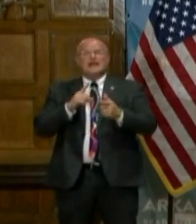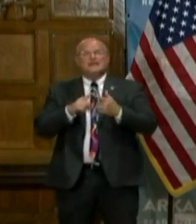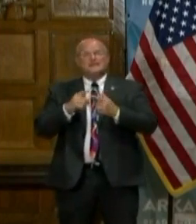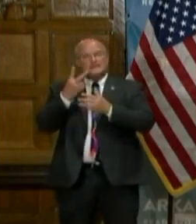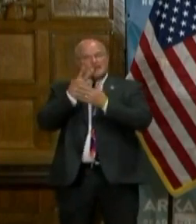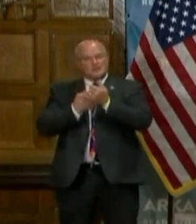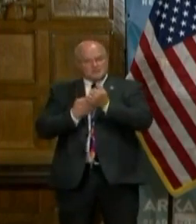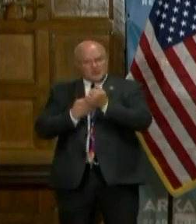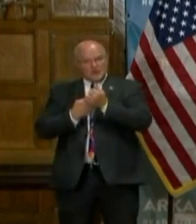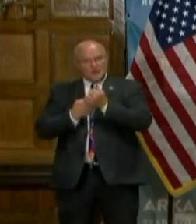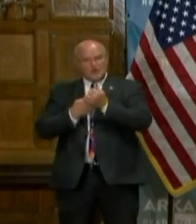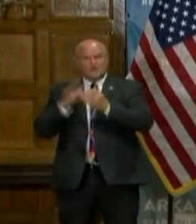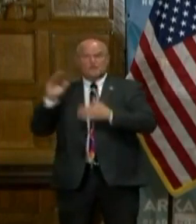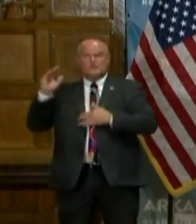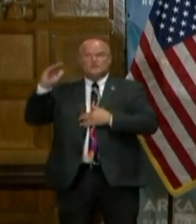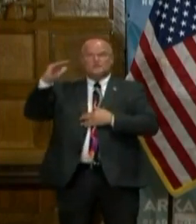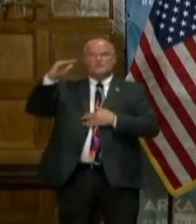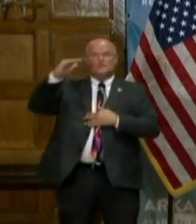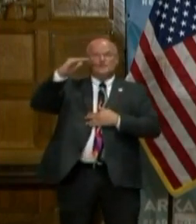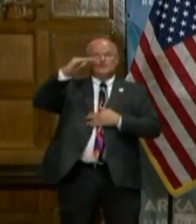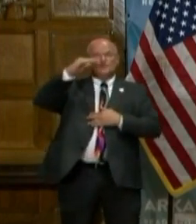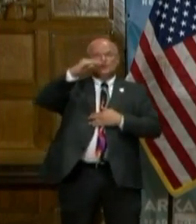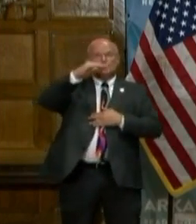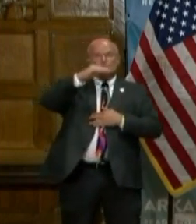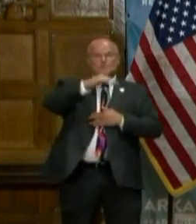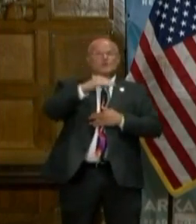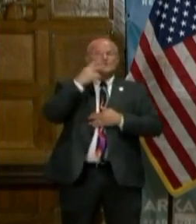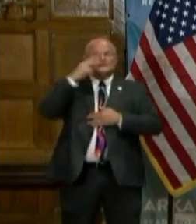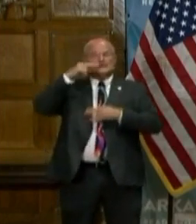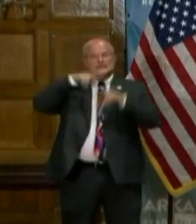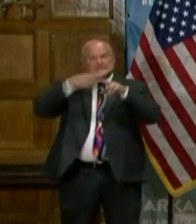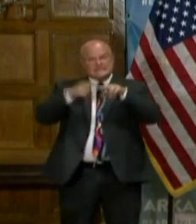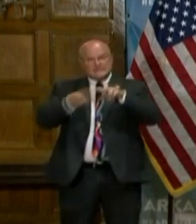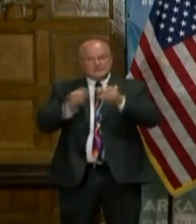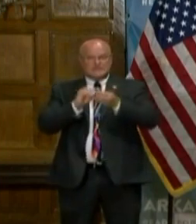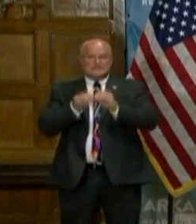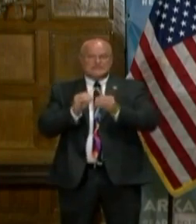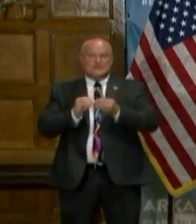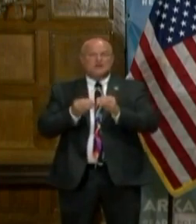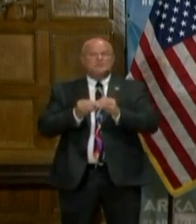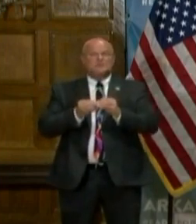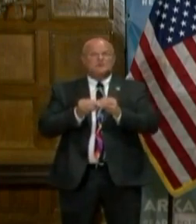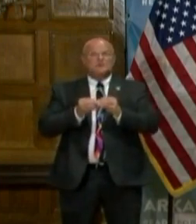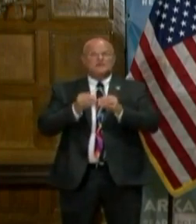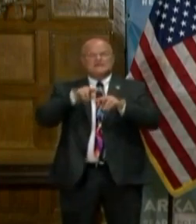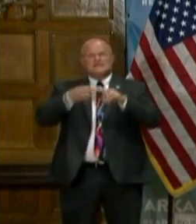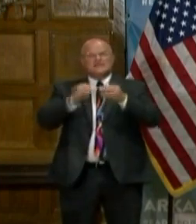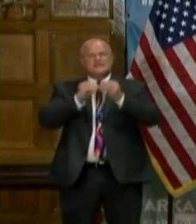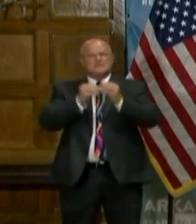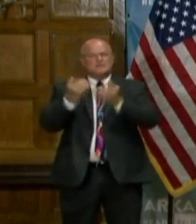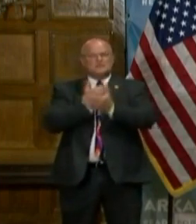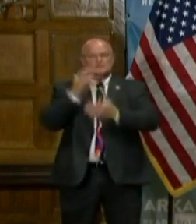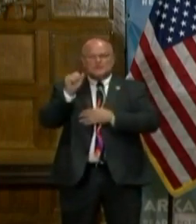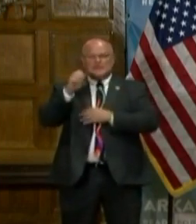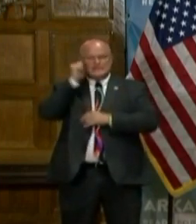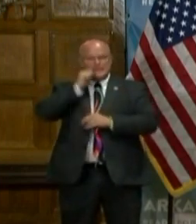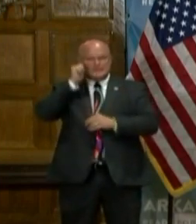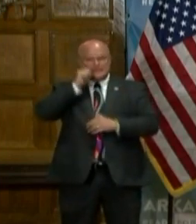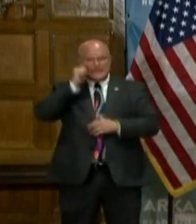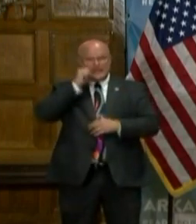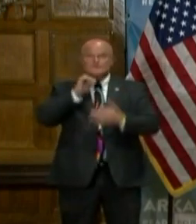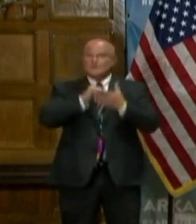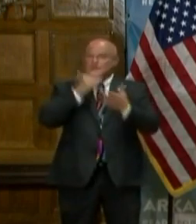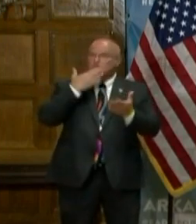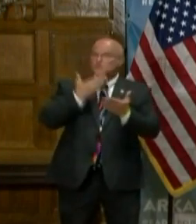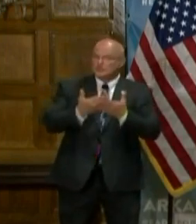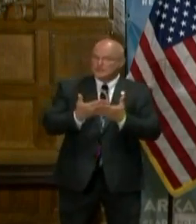both plateaued out. We're seeing a decreasing number of new cases each day. That's a